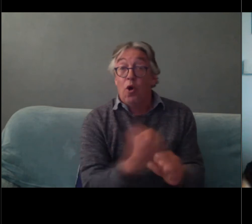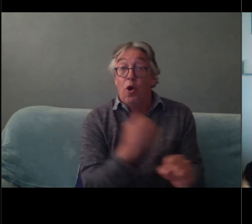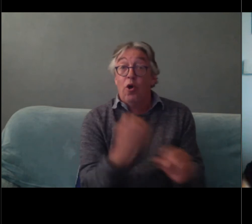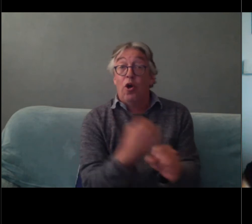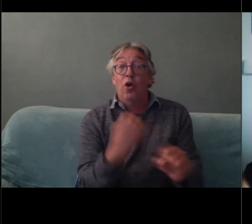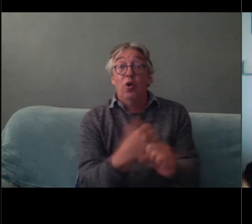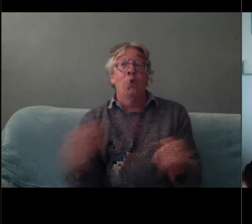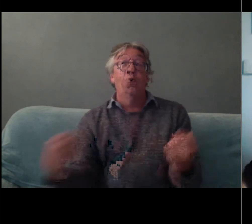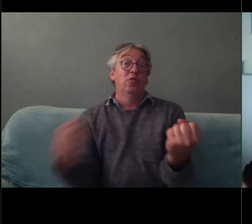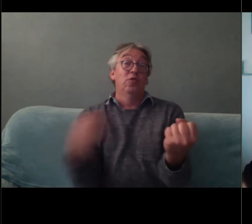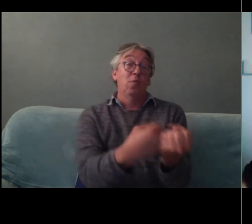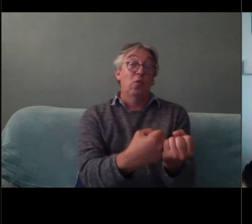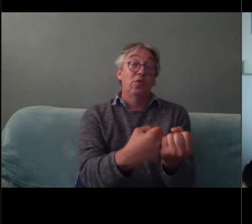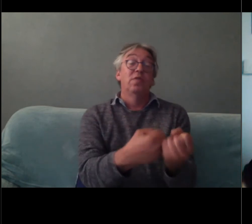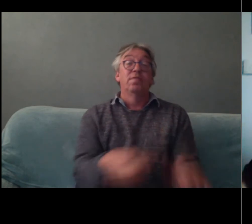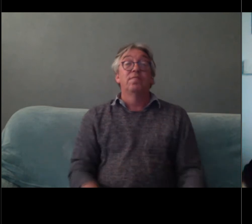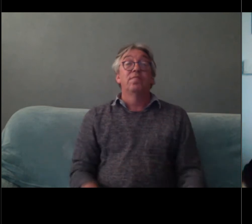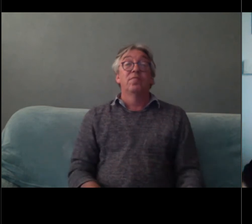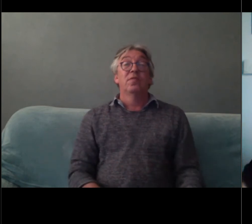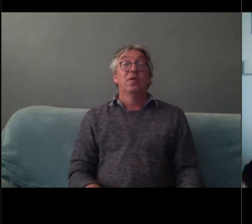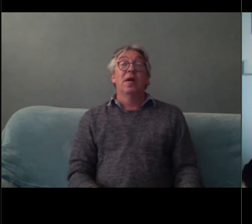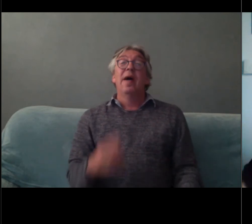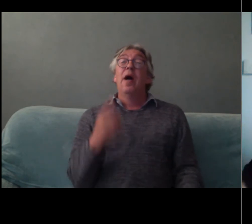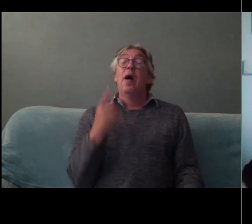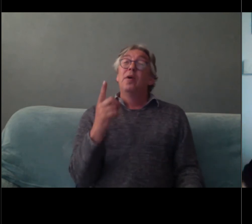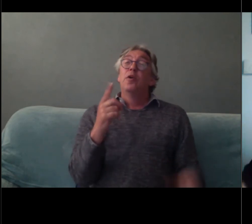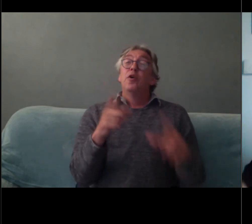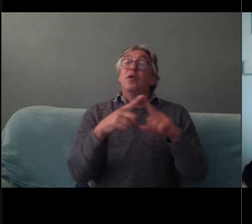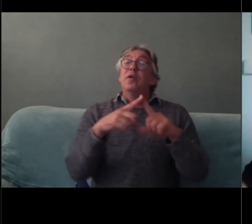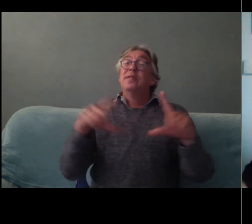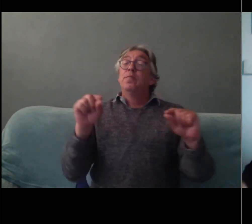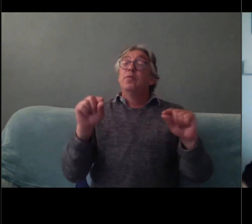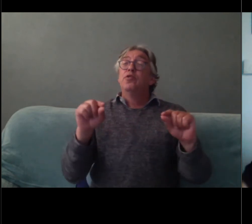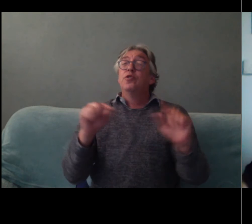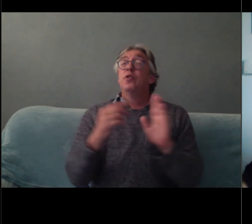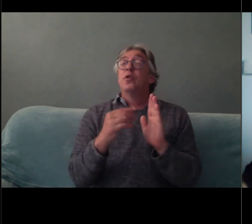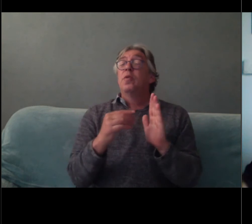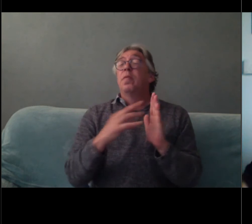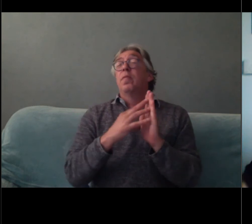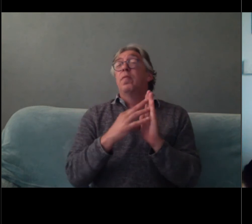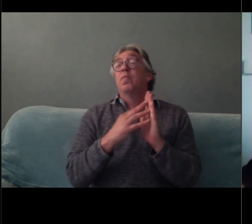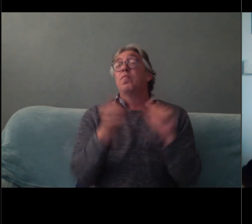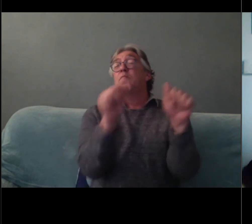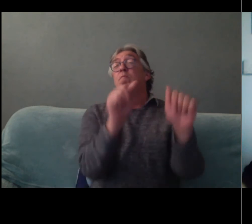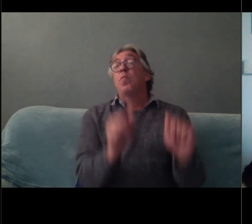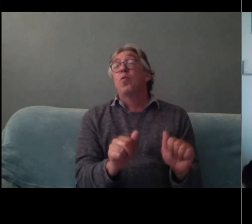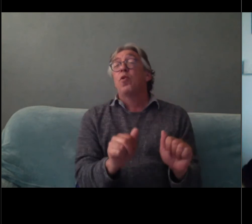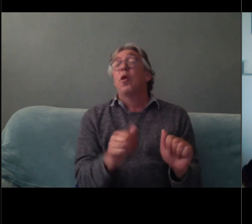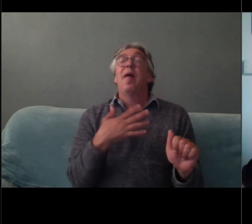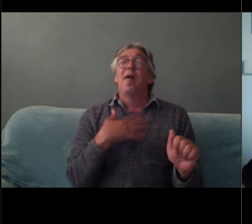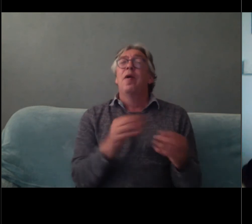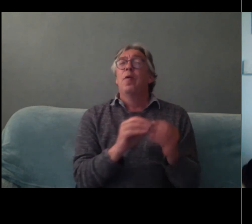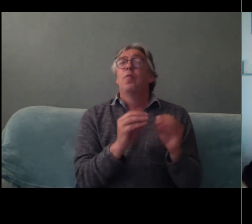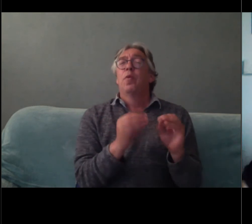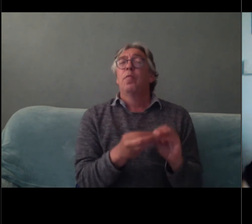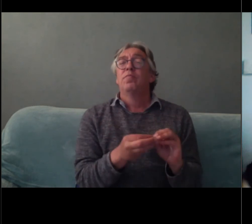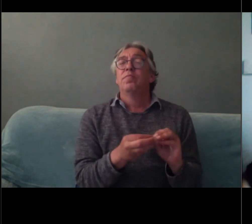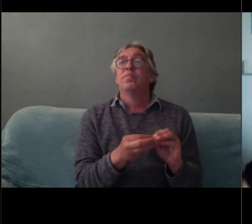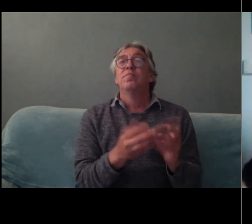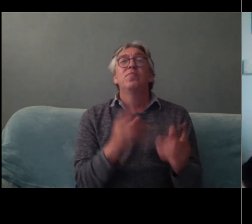Some weaknesses of the Cypriot model are that the network of affiliated health professionals